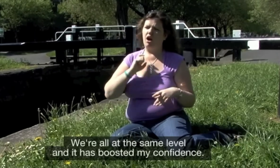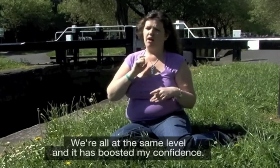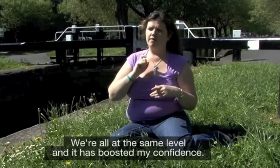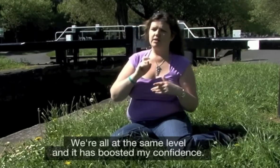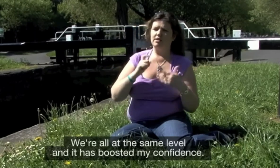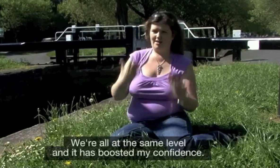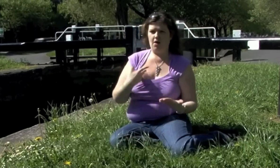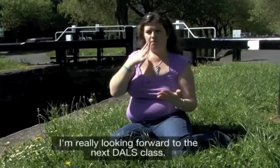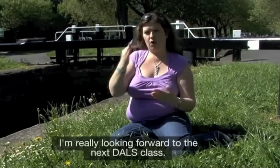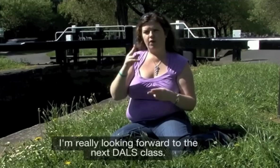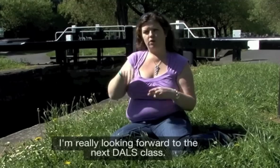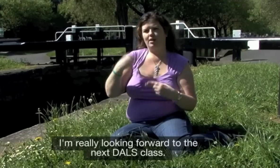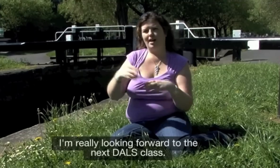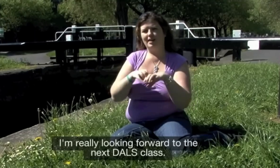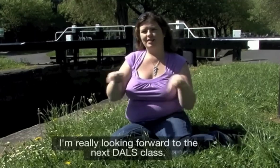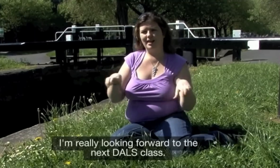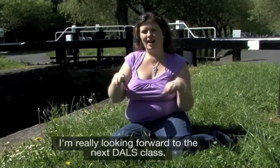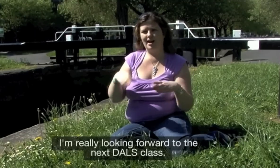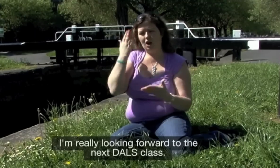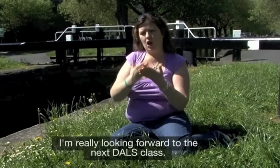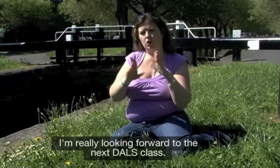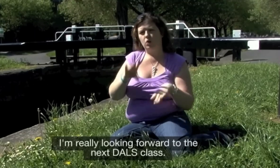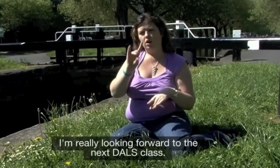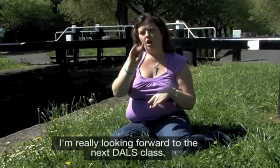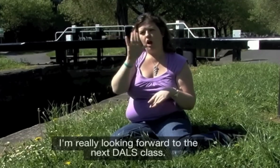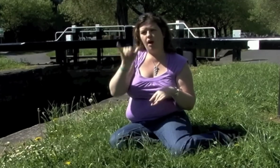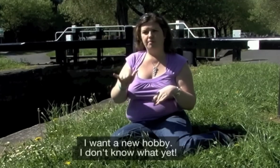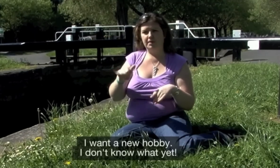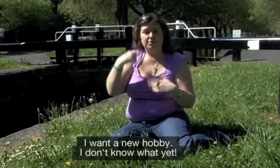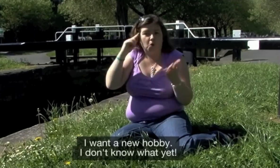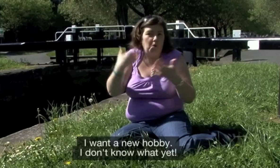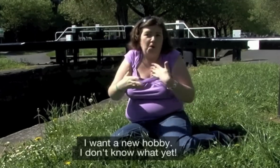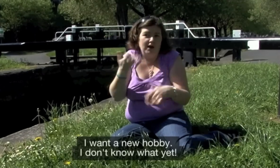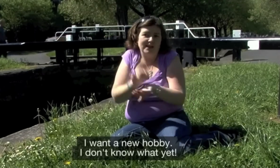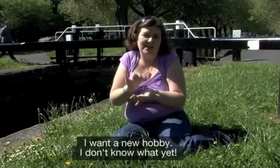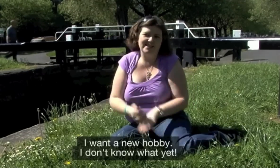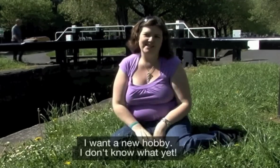confidence. I'm really looking forward to the next DALS class I take. I want a new hobby. I don't know what yet.